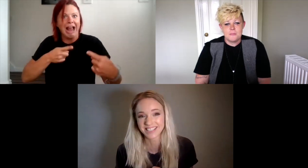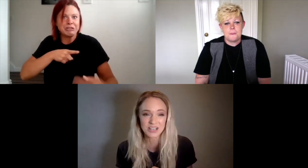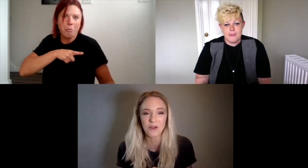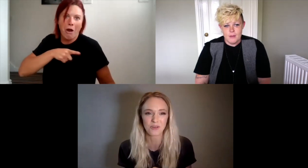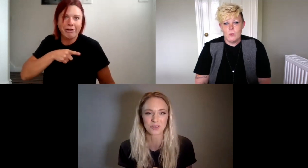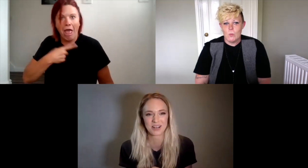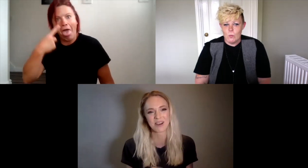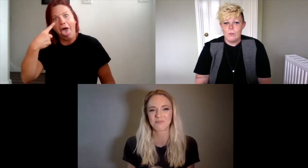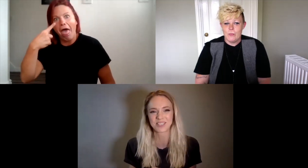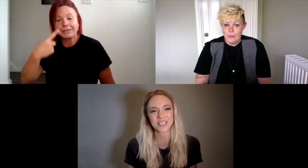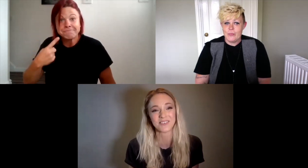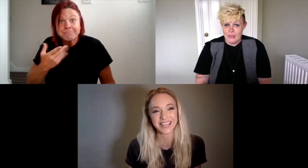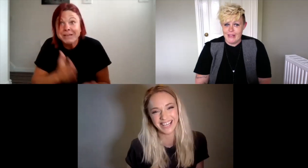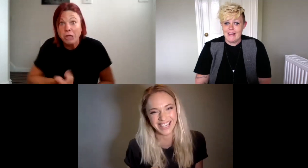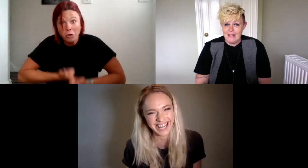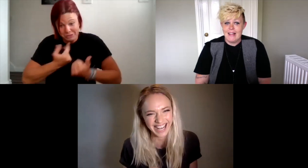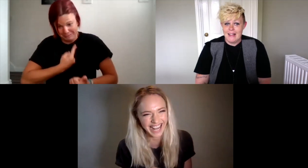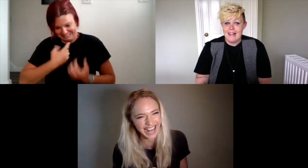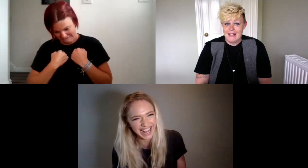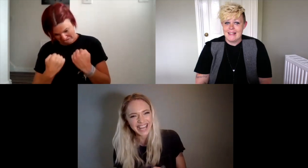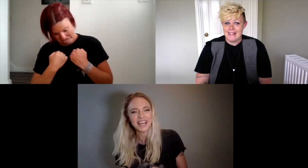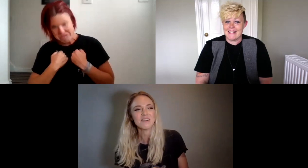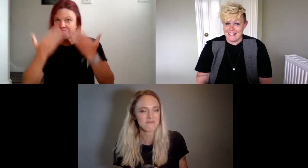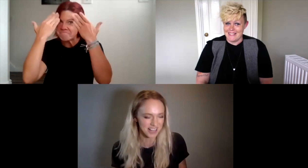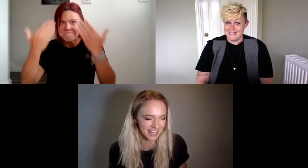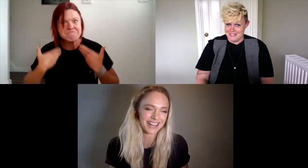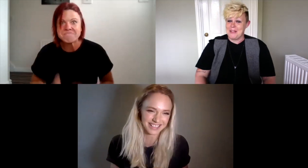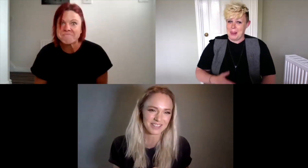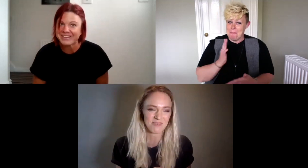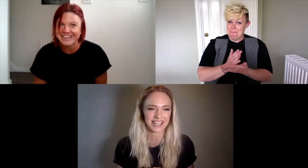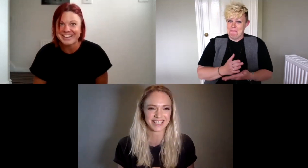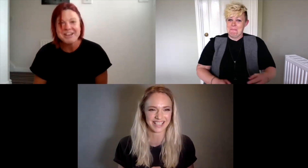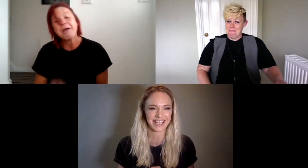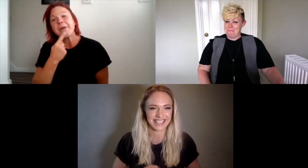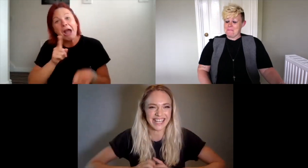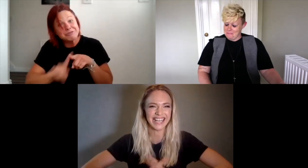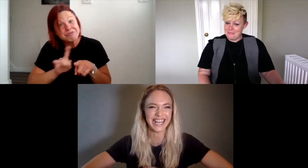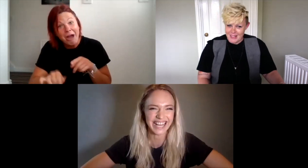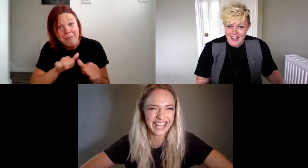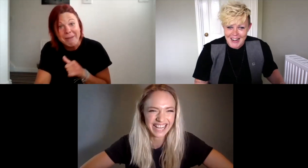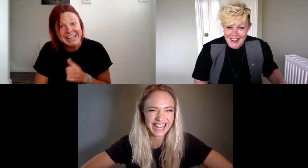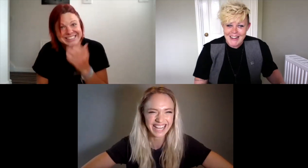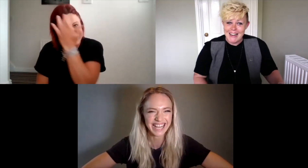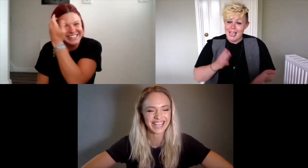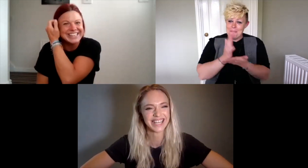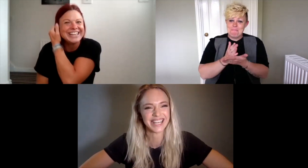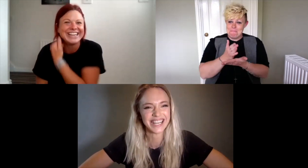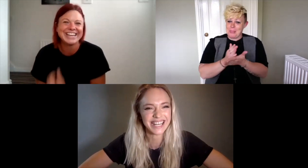else. I didn't know if I was going to be able to do it, but I did manage in the end.